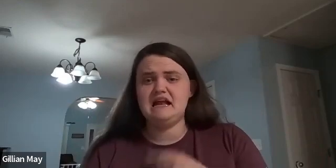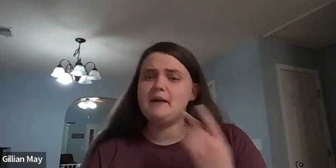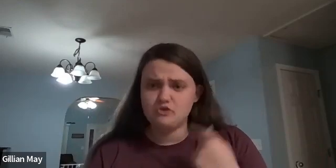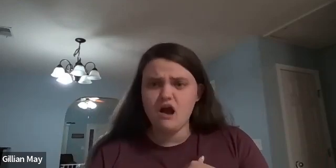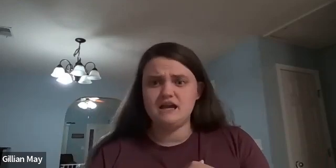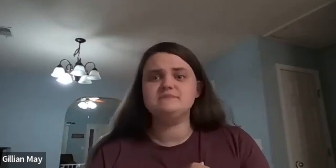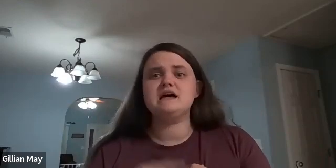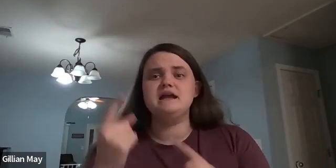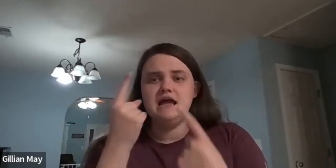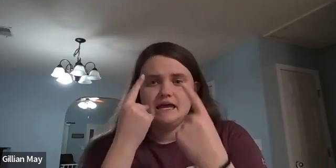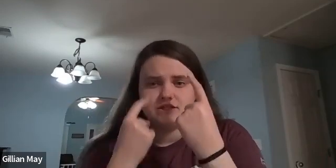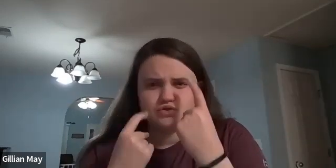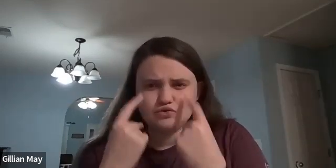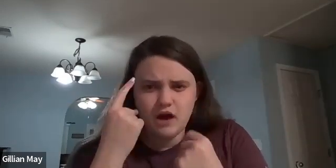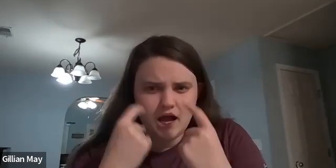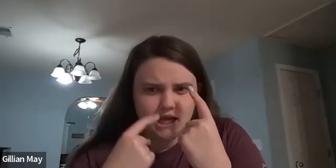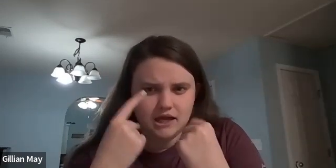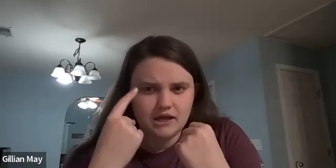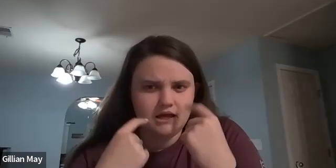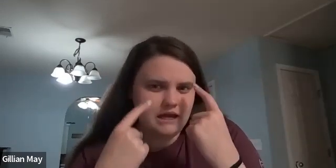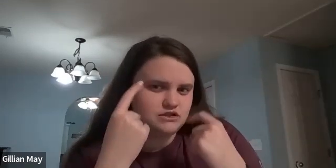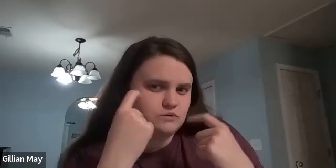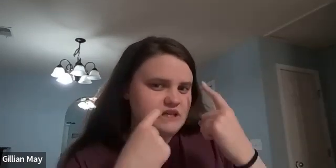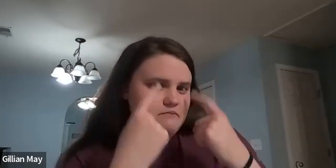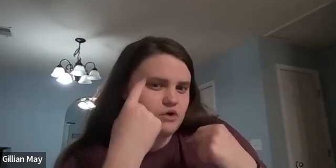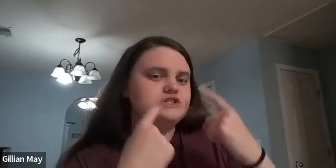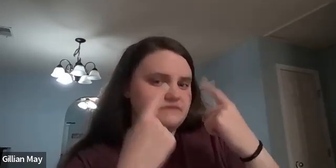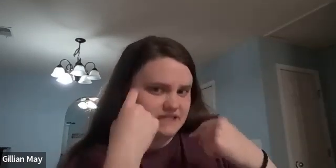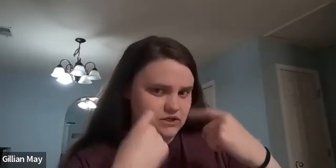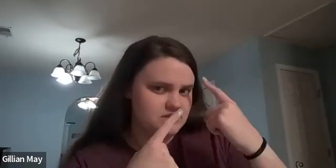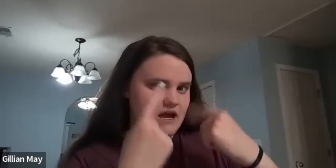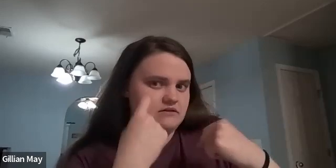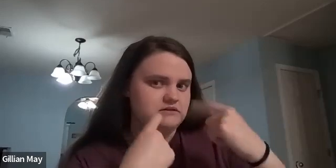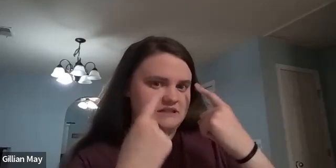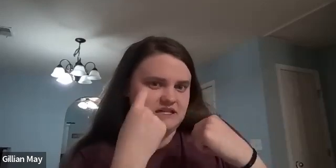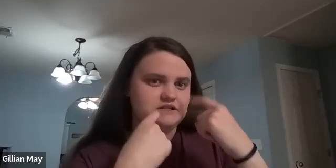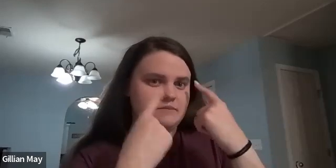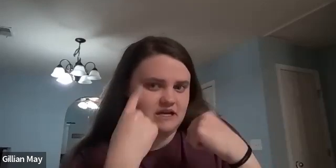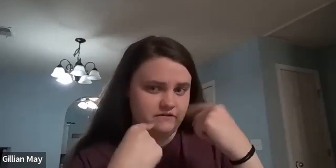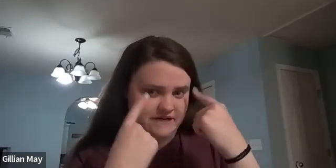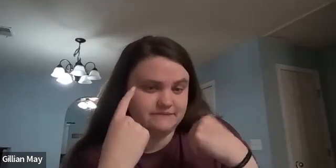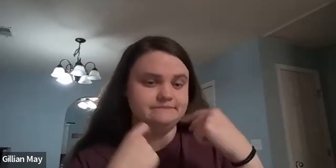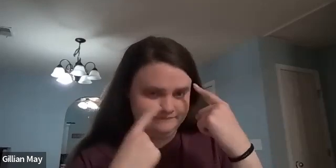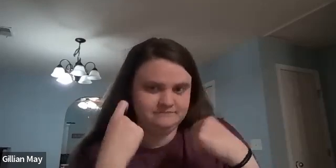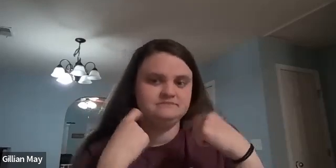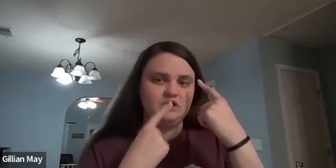I'm crying, I'm sad, is cry. And it's almost that motion of tears. Yeah. See tears coming down your face.